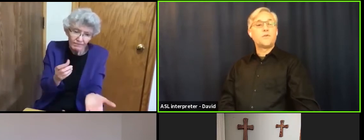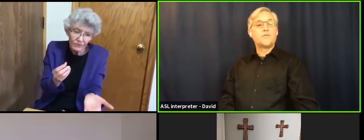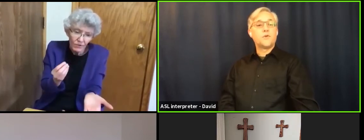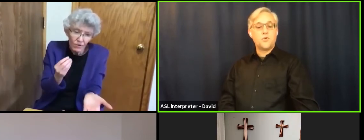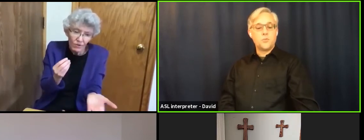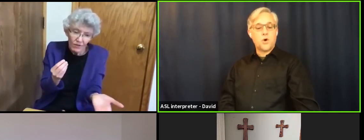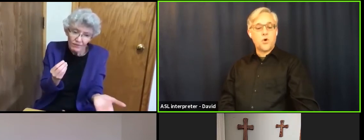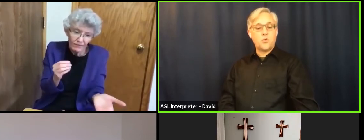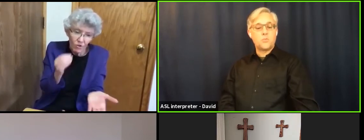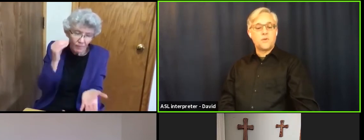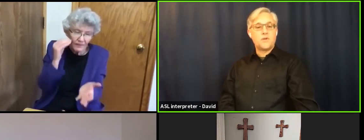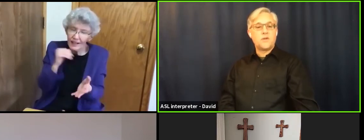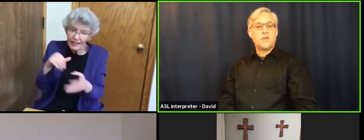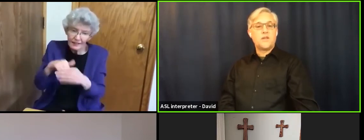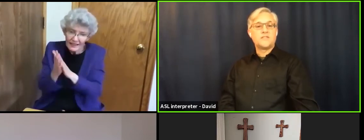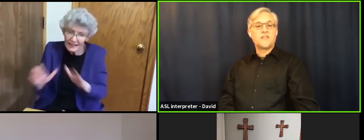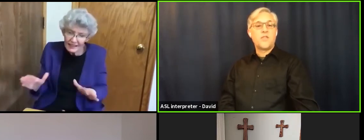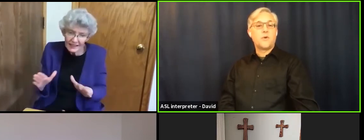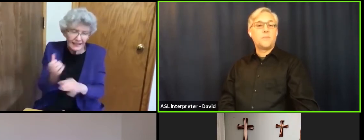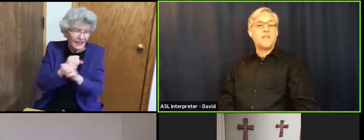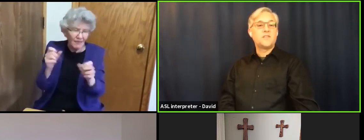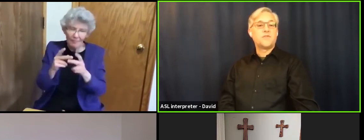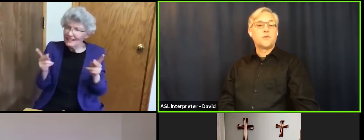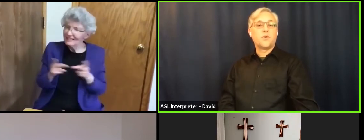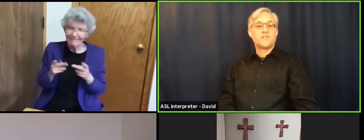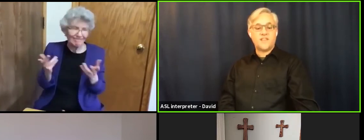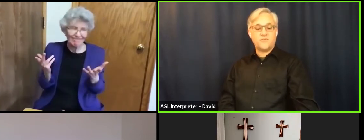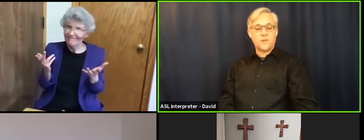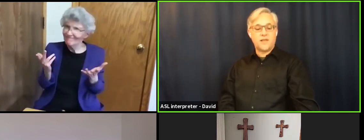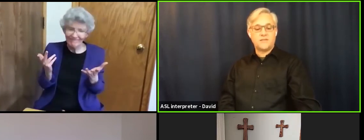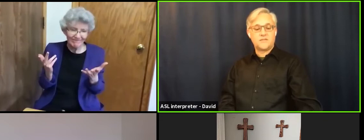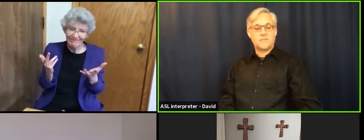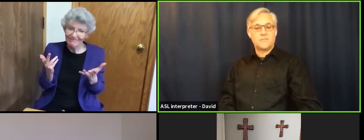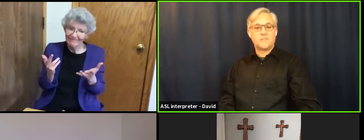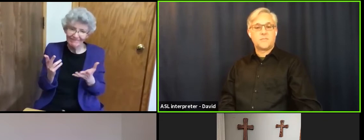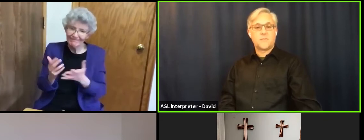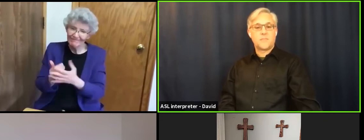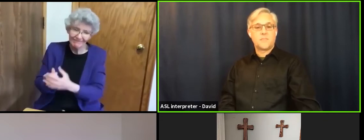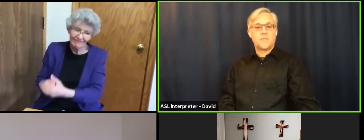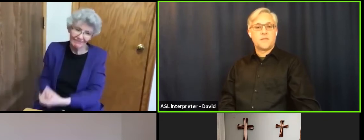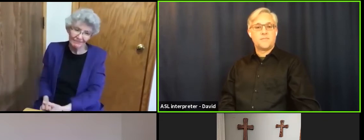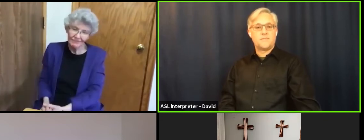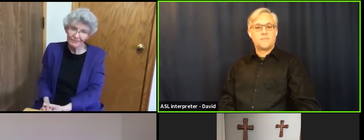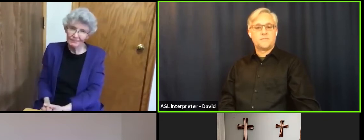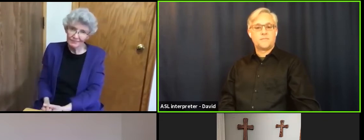for those for whom home is neither a peaceful nor a safe place,